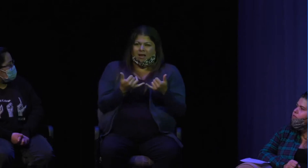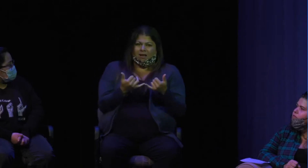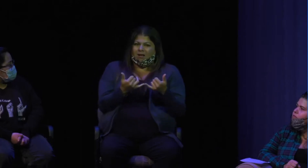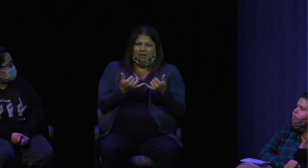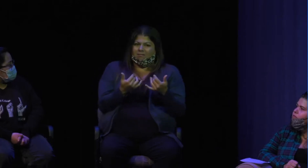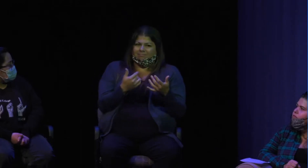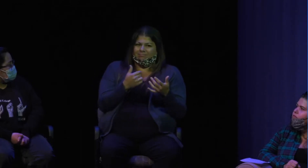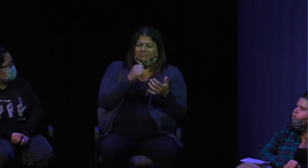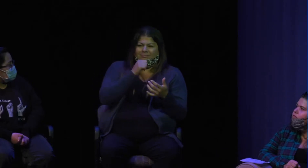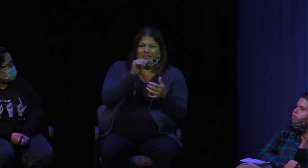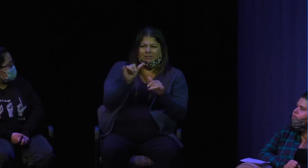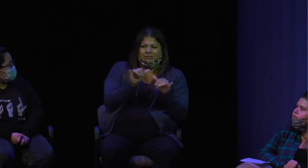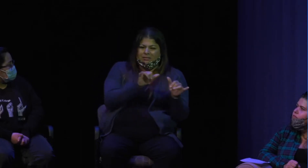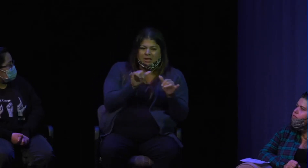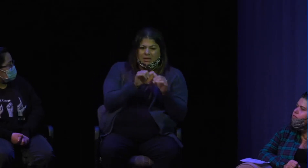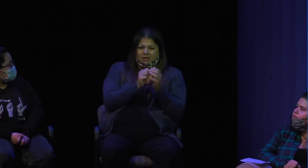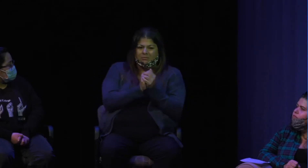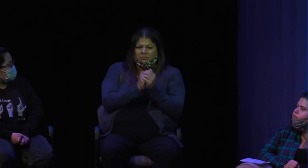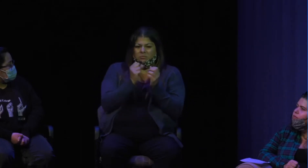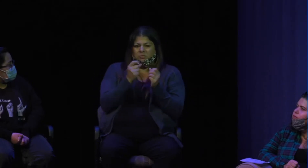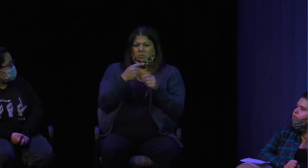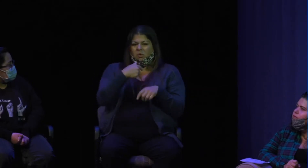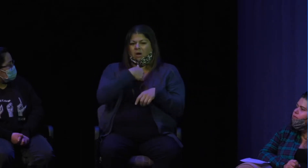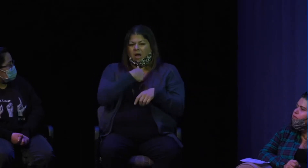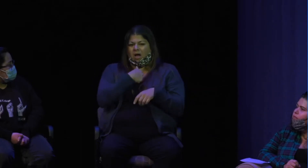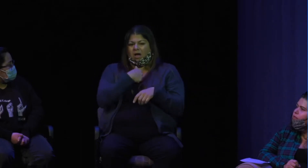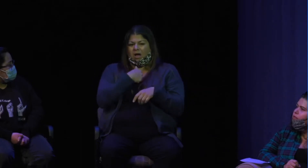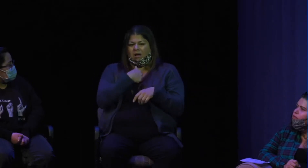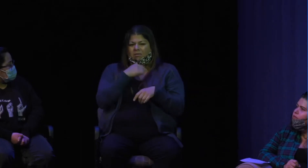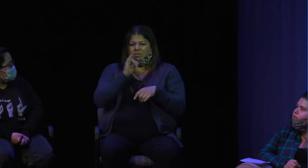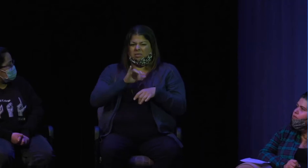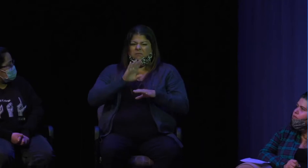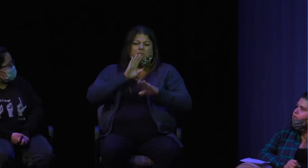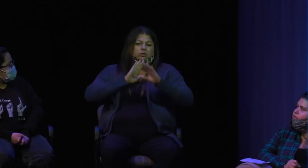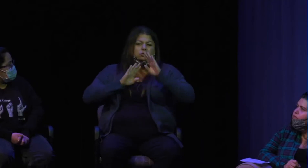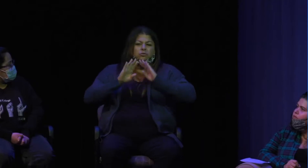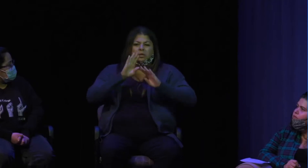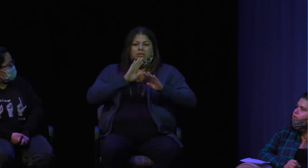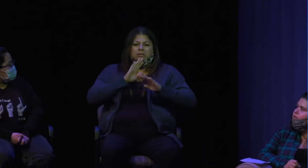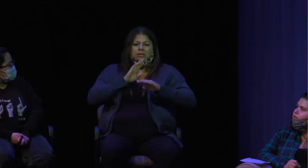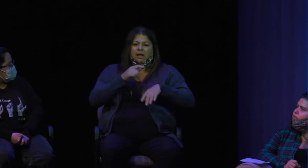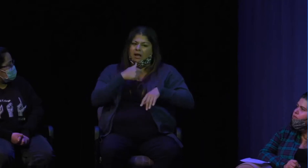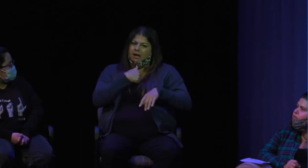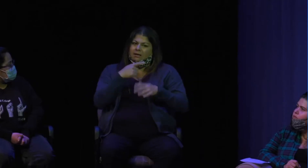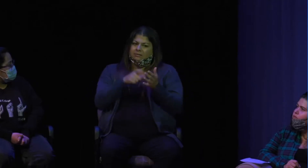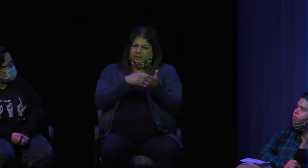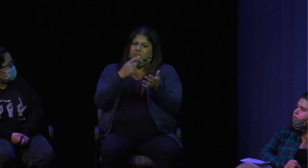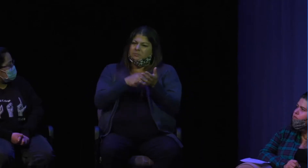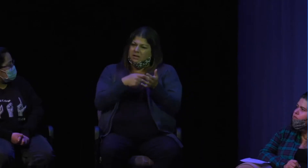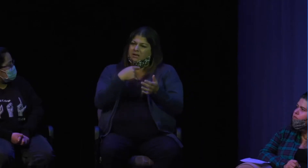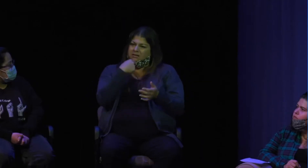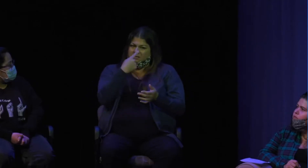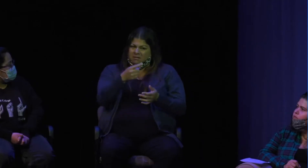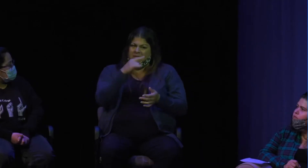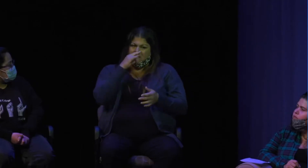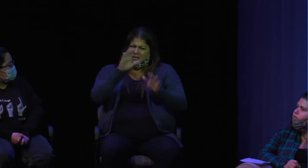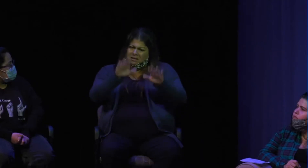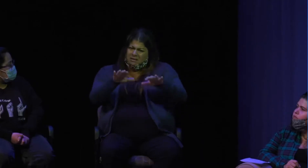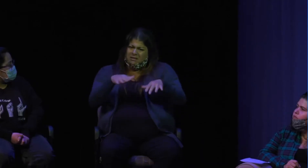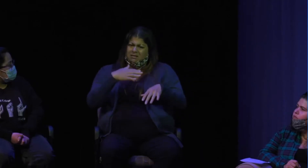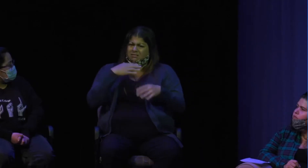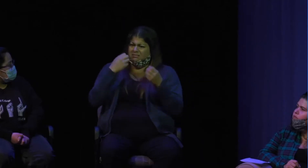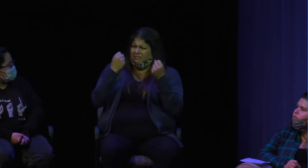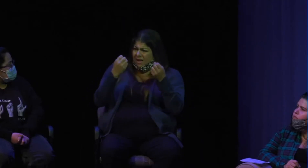everybody spoke and signed, but something was different when I had more of a loss. So it became